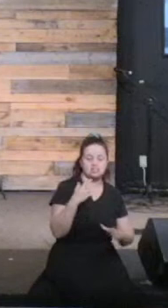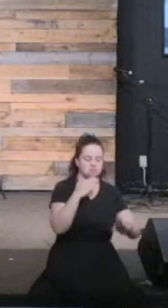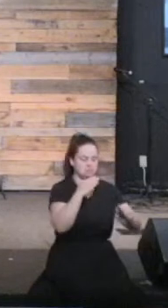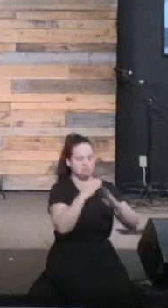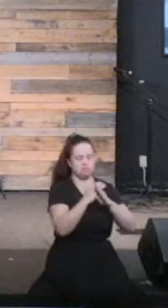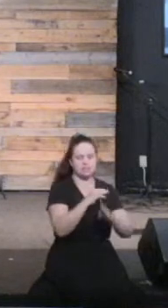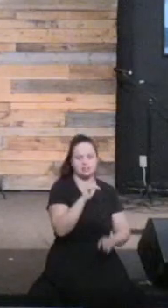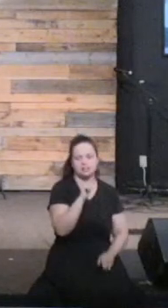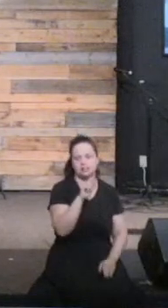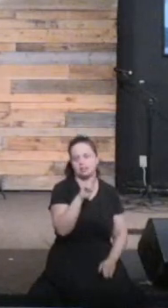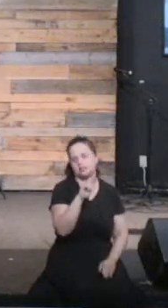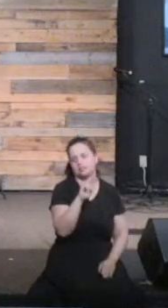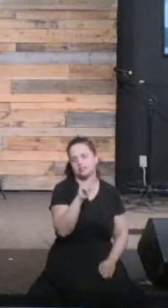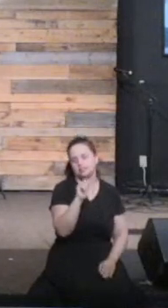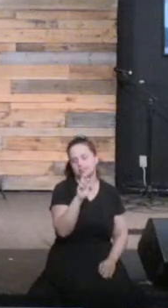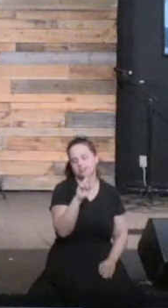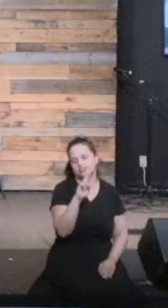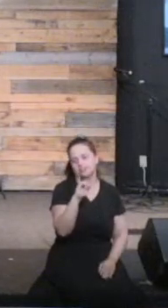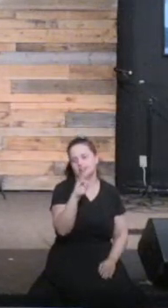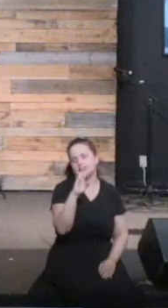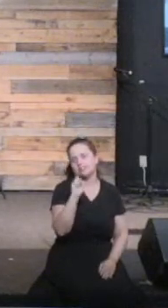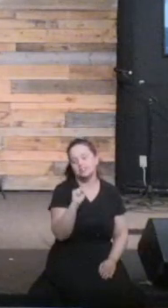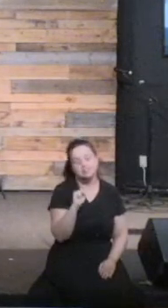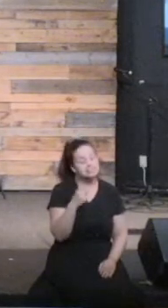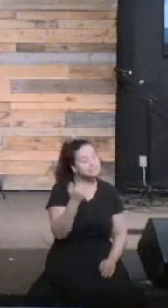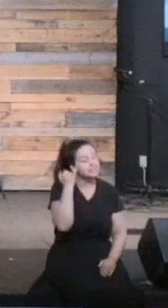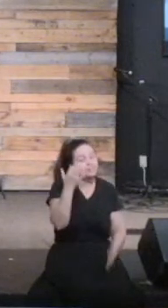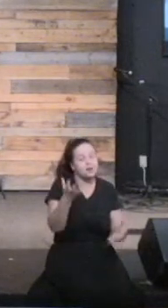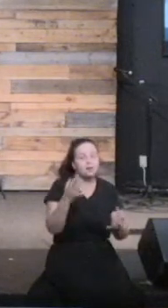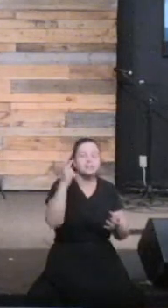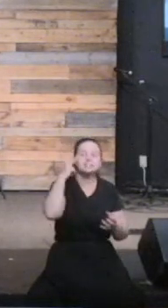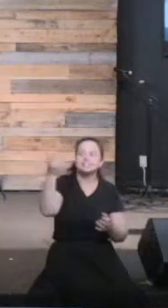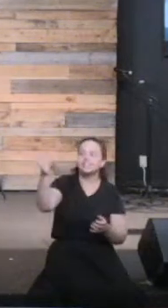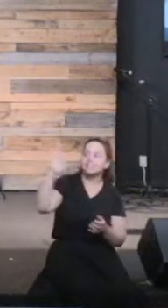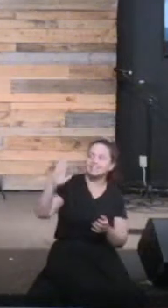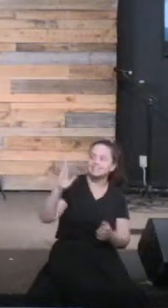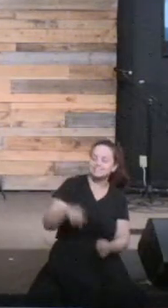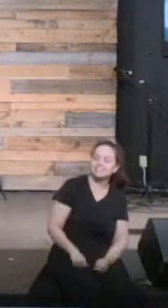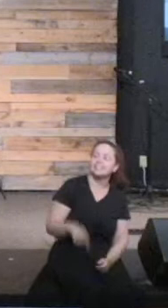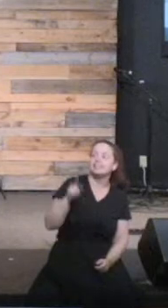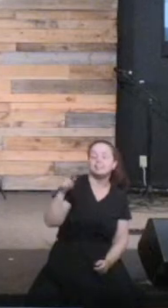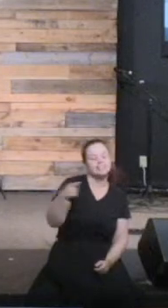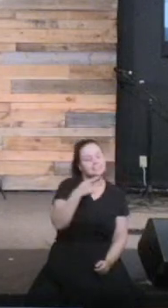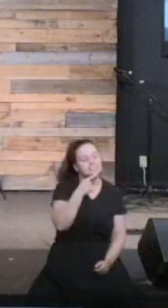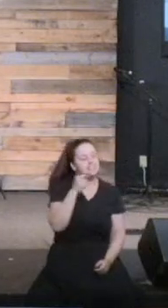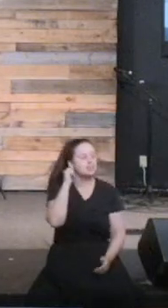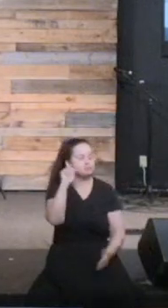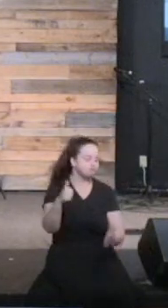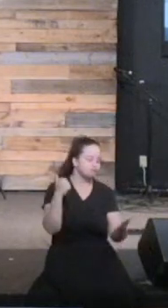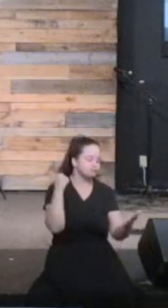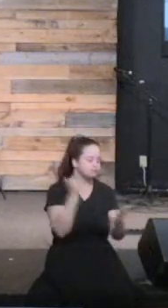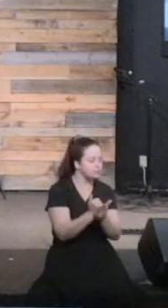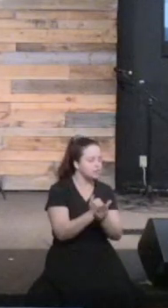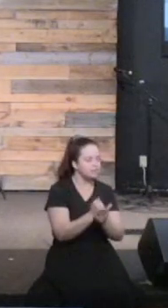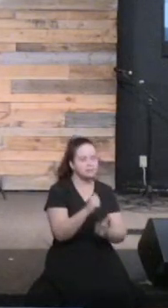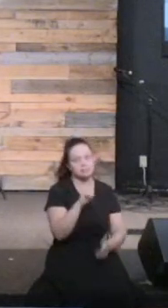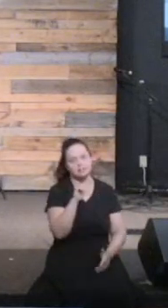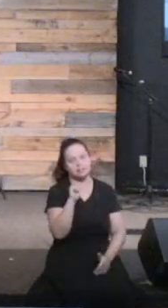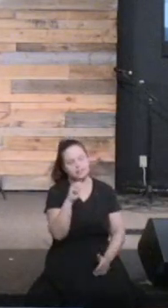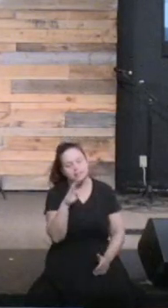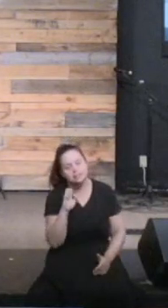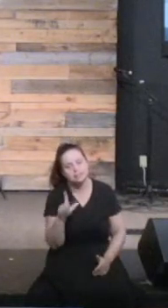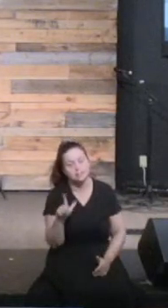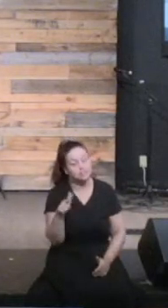if I'm gonna see God and God said amen Abel you know what I'm talking about